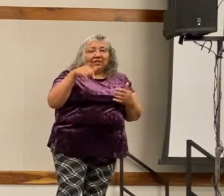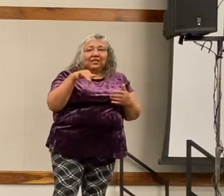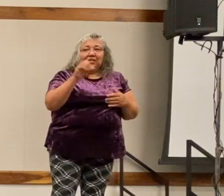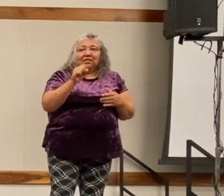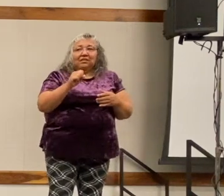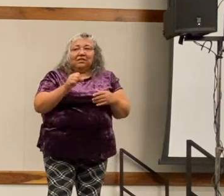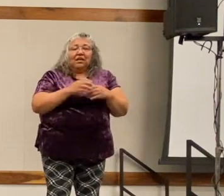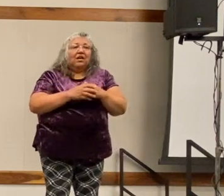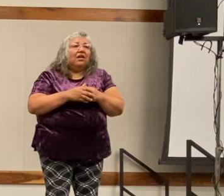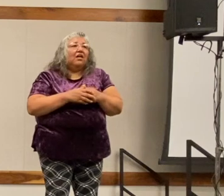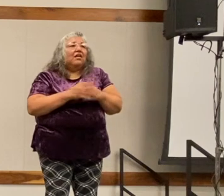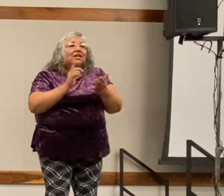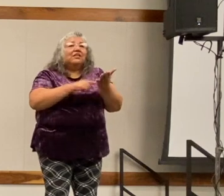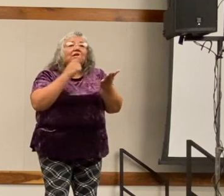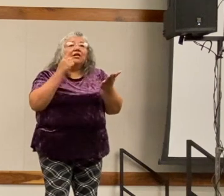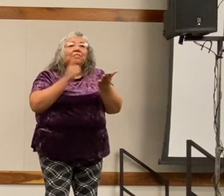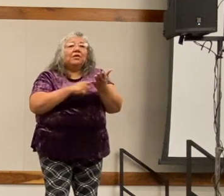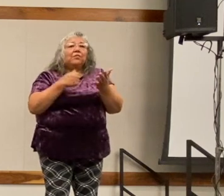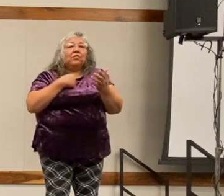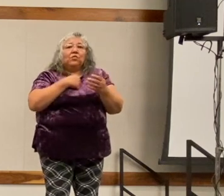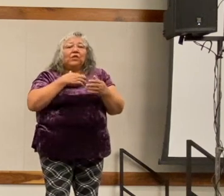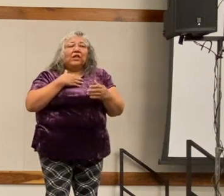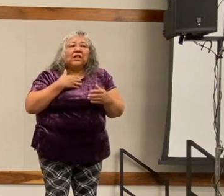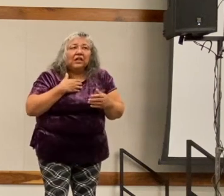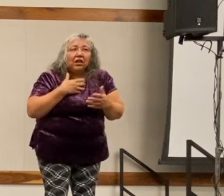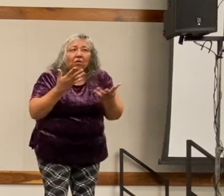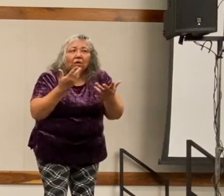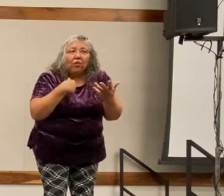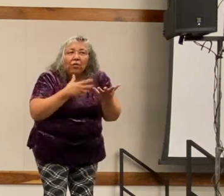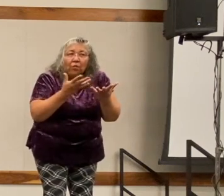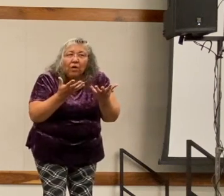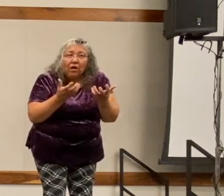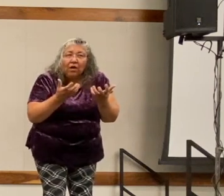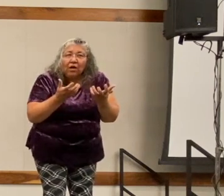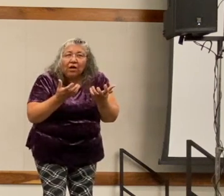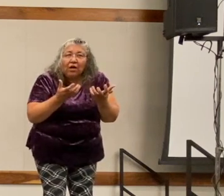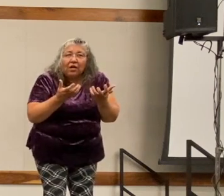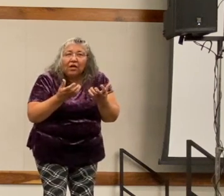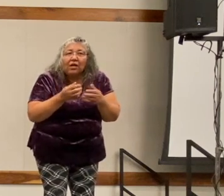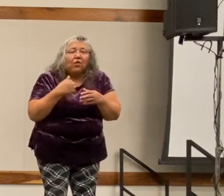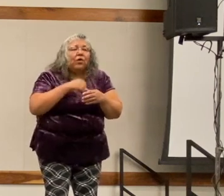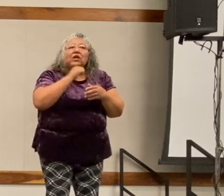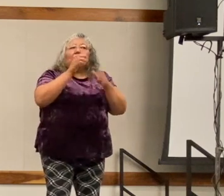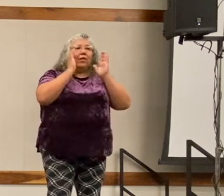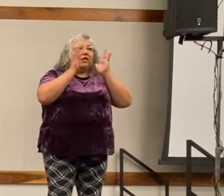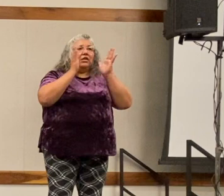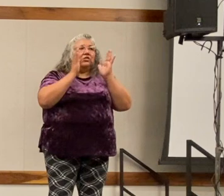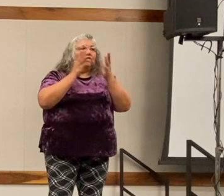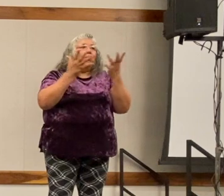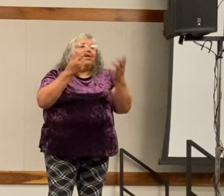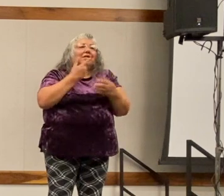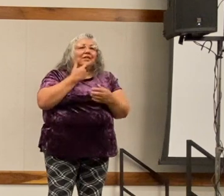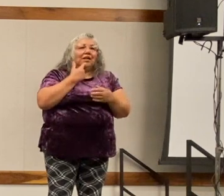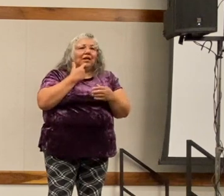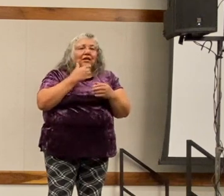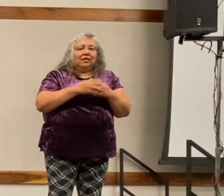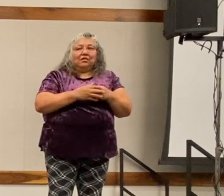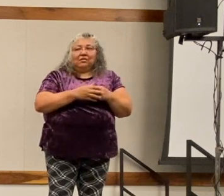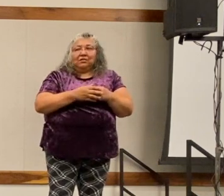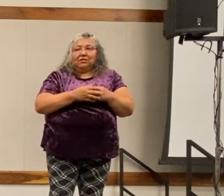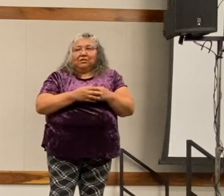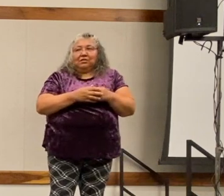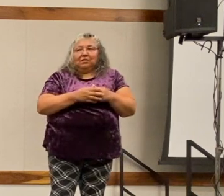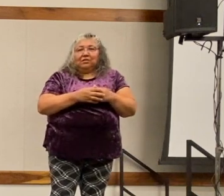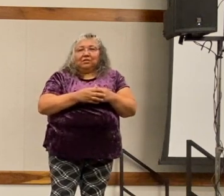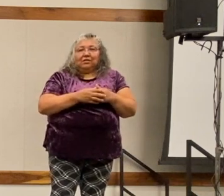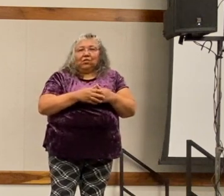It's sometimes we lean in on what we want and we don't pay attention and listen to what he's saying. Ooh,